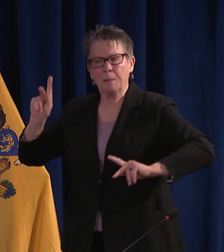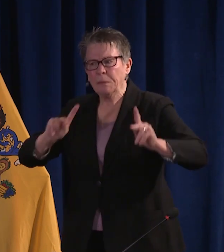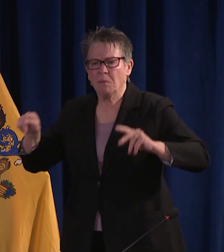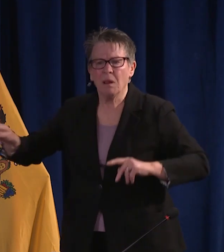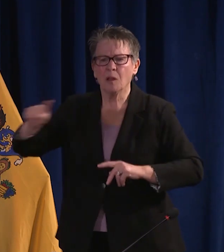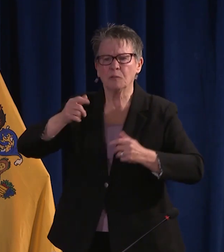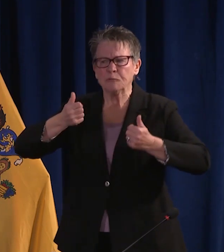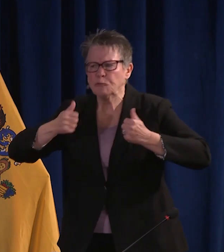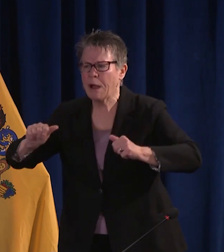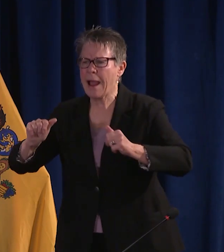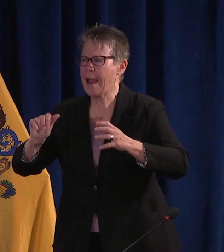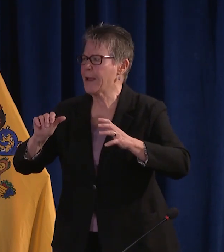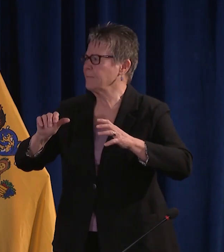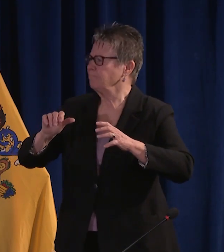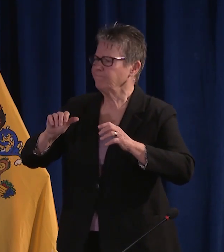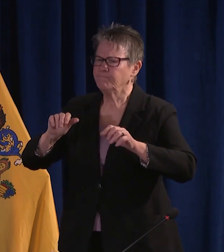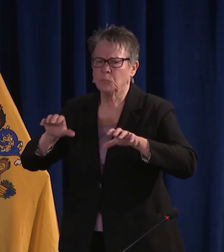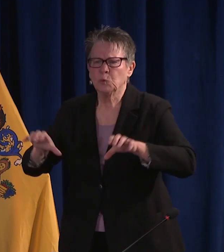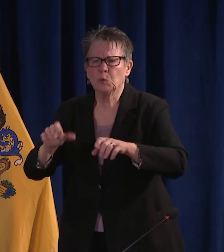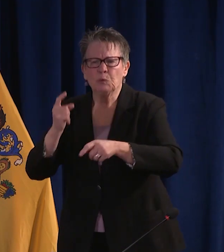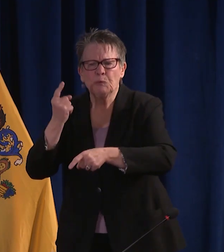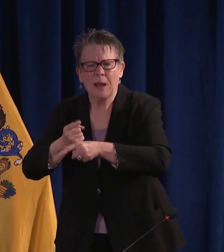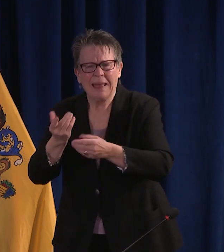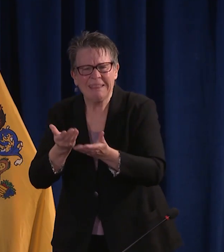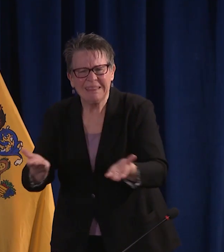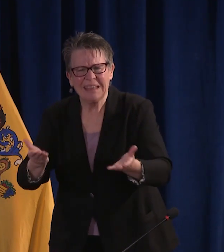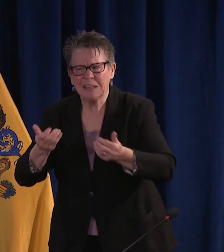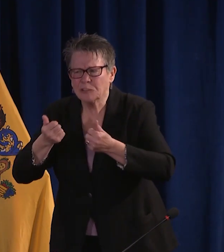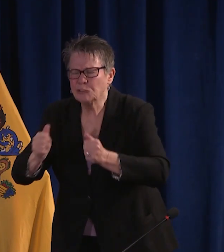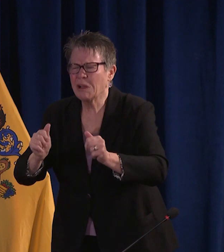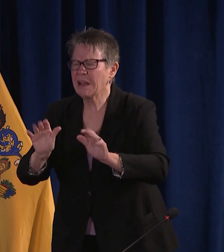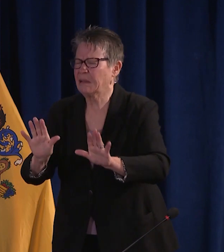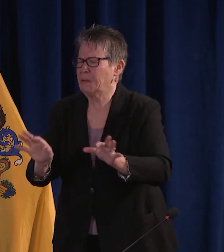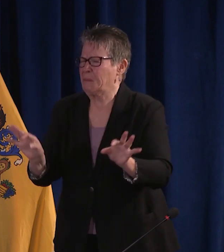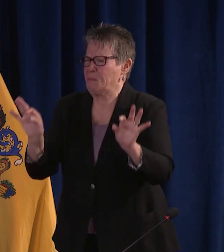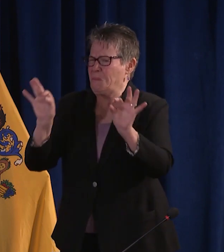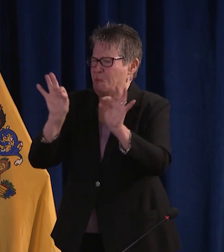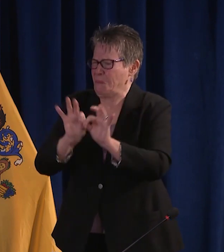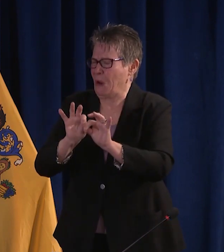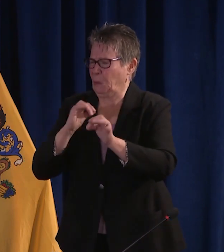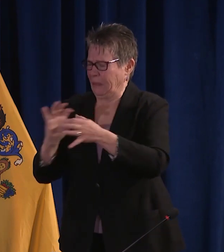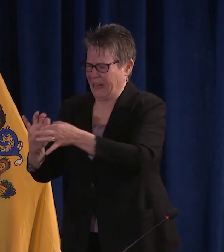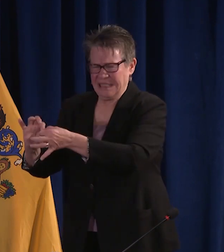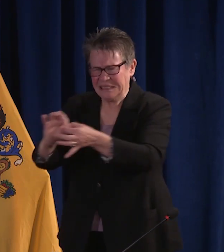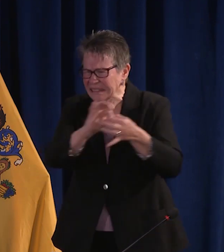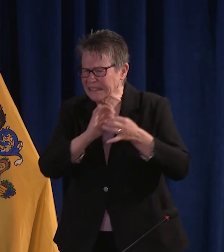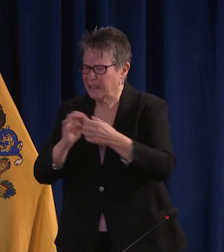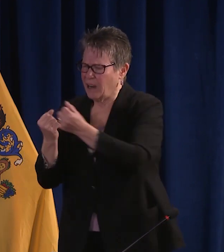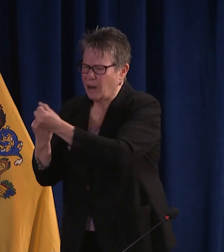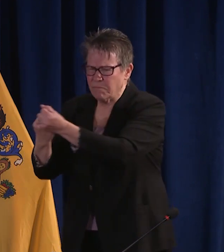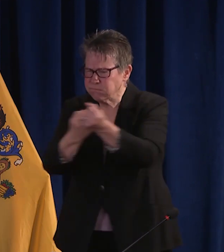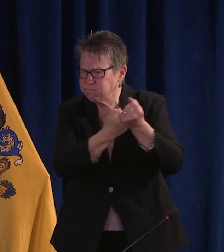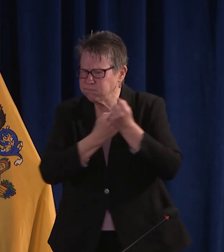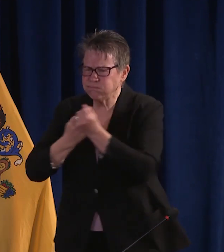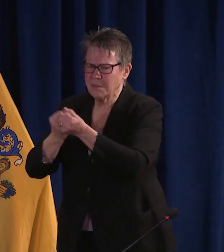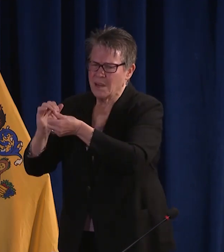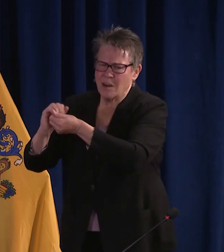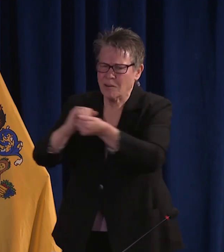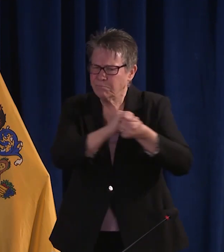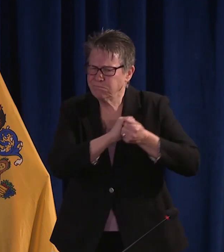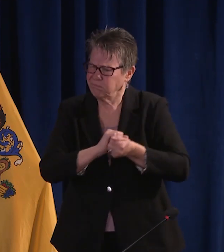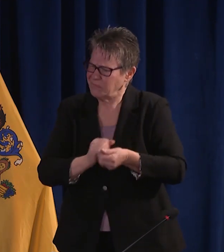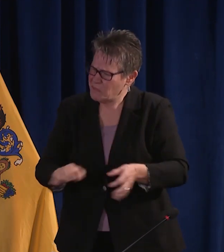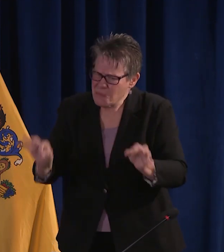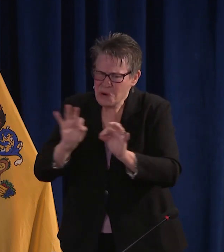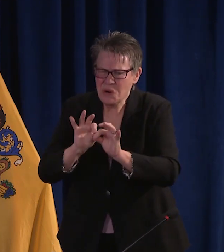in a coordinated fashion. And at the end of the day, where necessary, we will override local or county actions to make sure that we